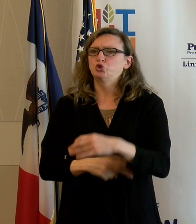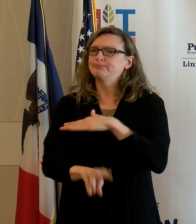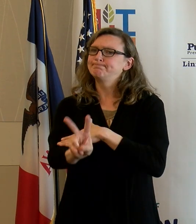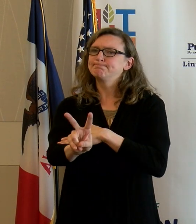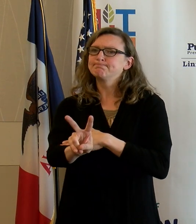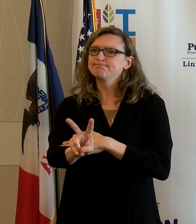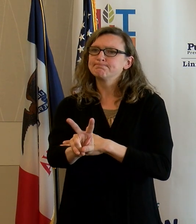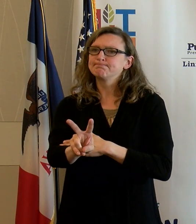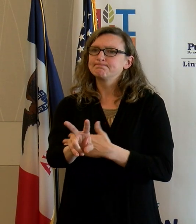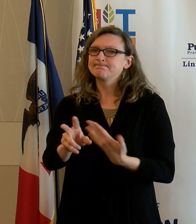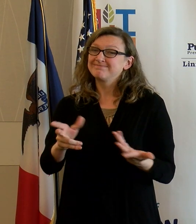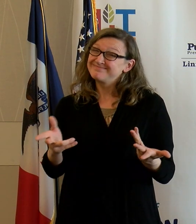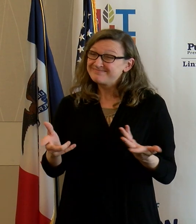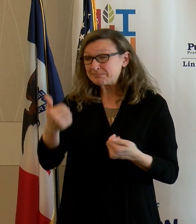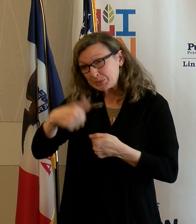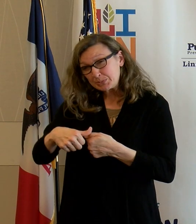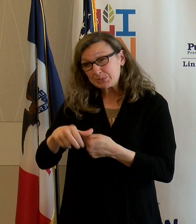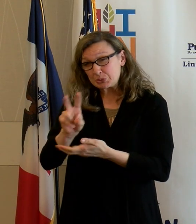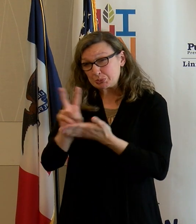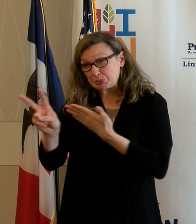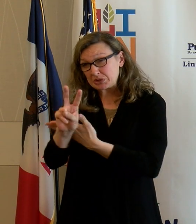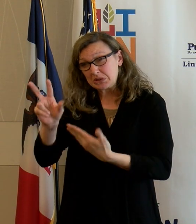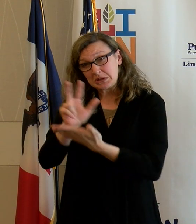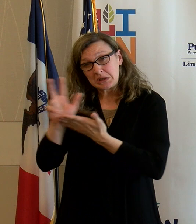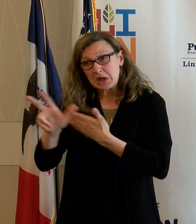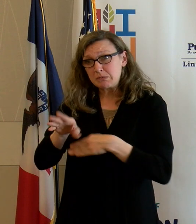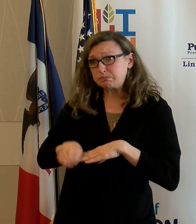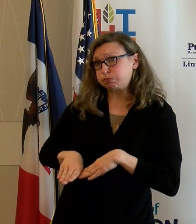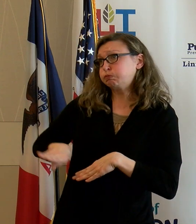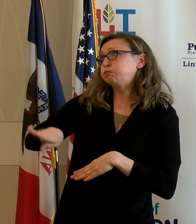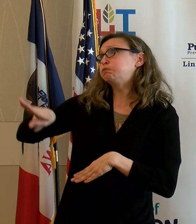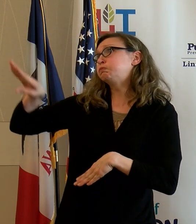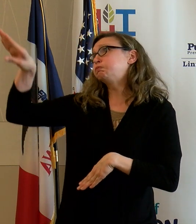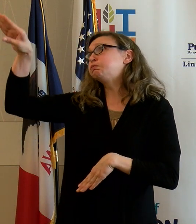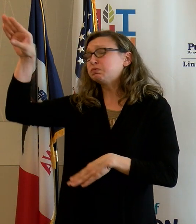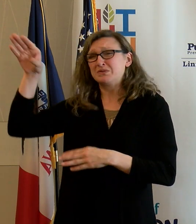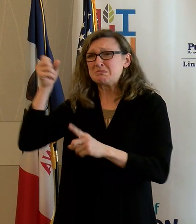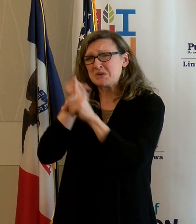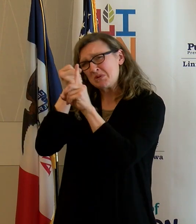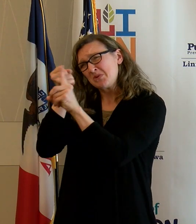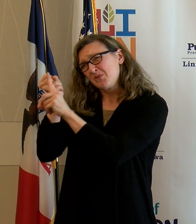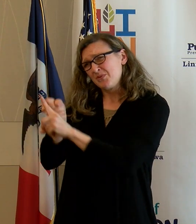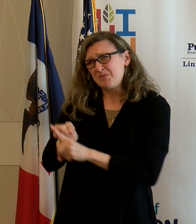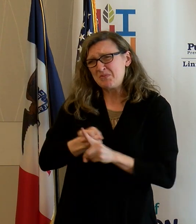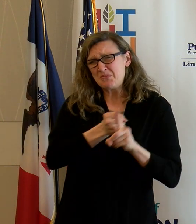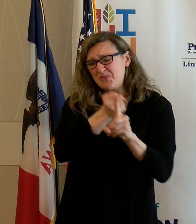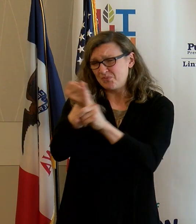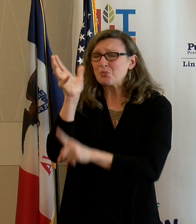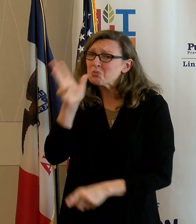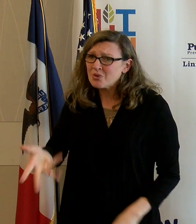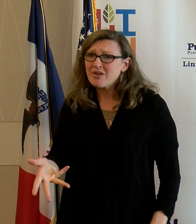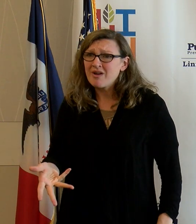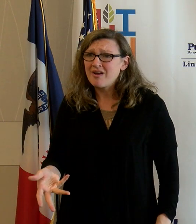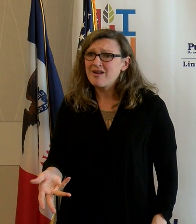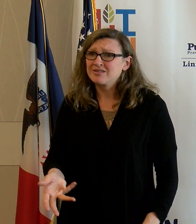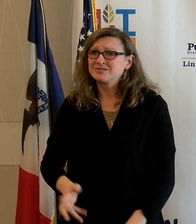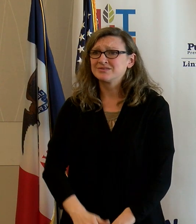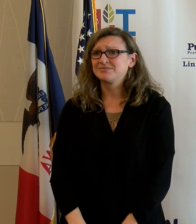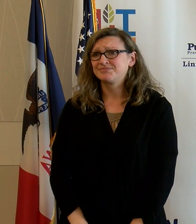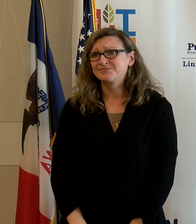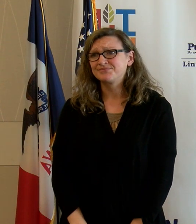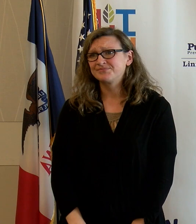3 weeks, especially possibly 4 weeks, and whether we can take care of all of those additional people that will get